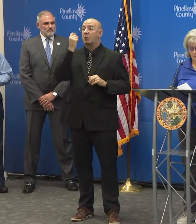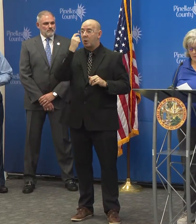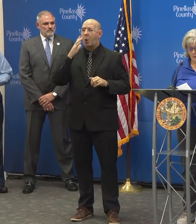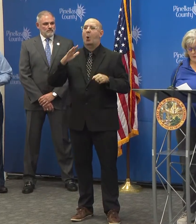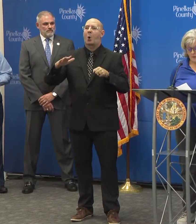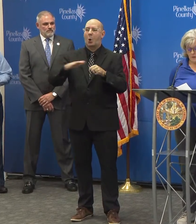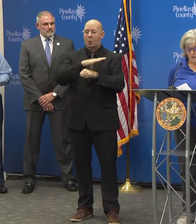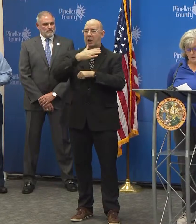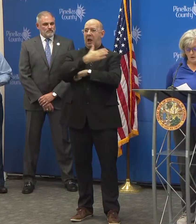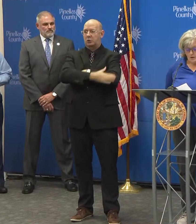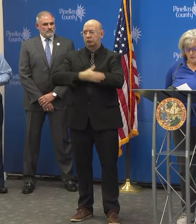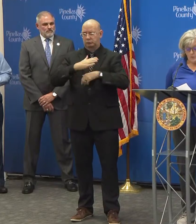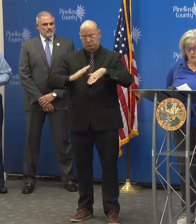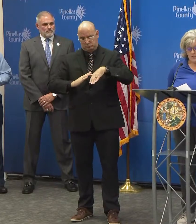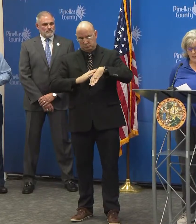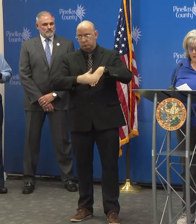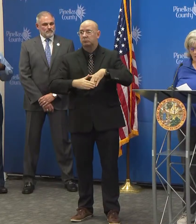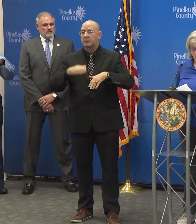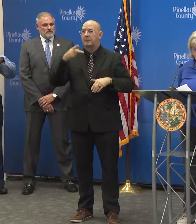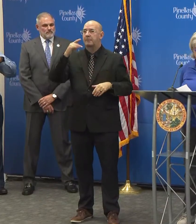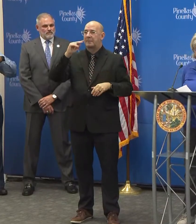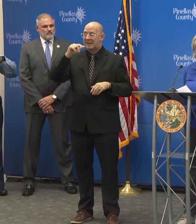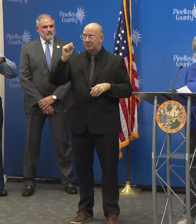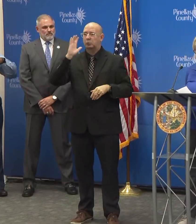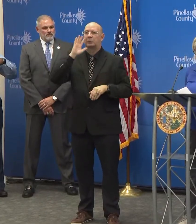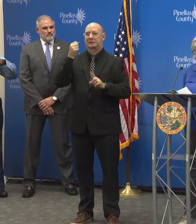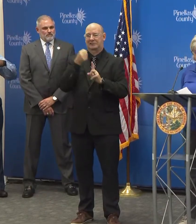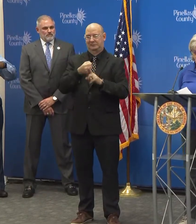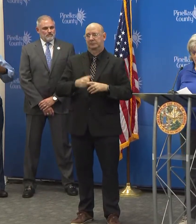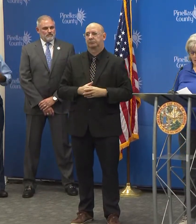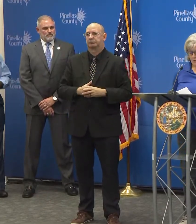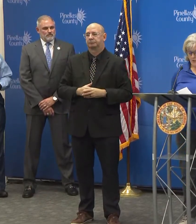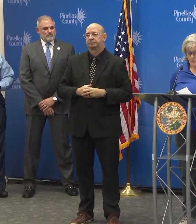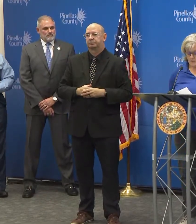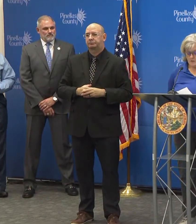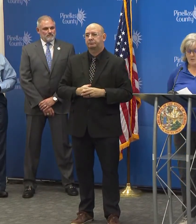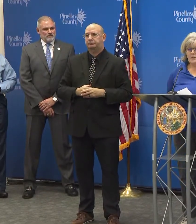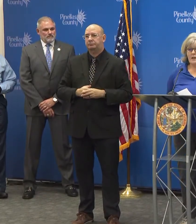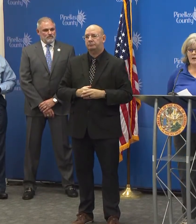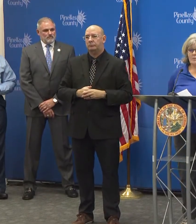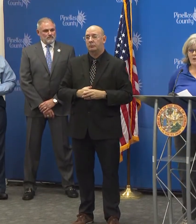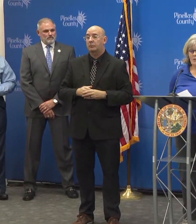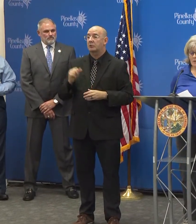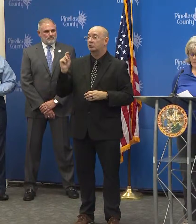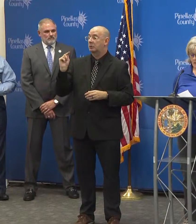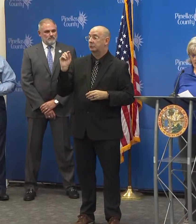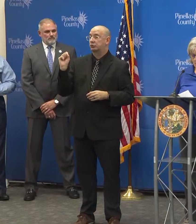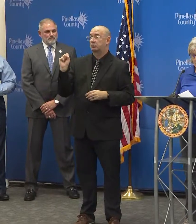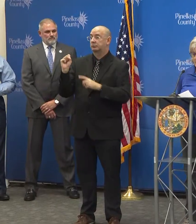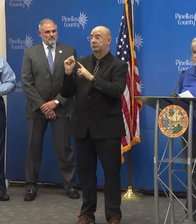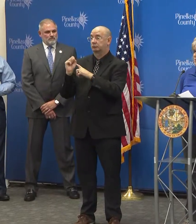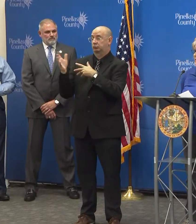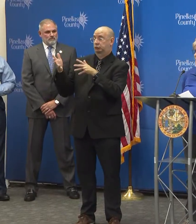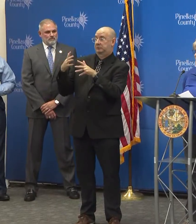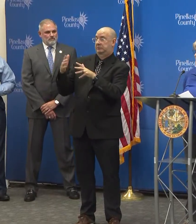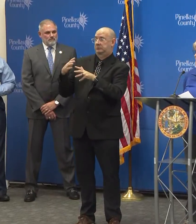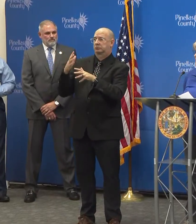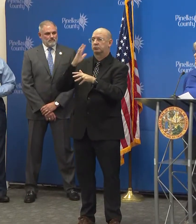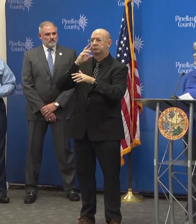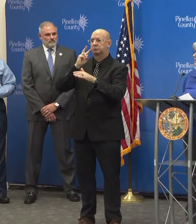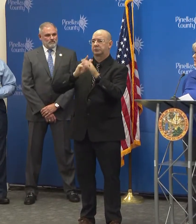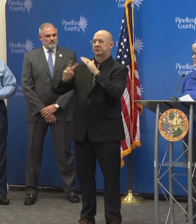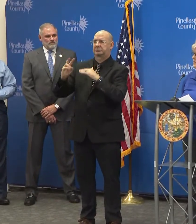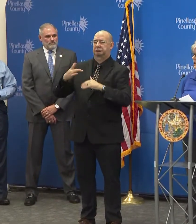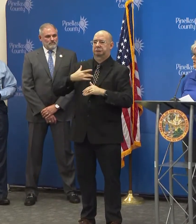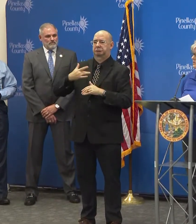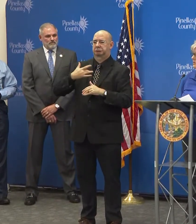impact. The most likely arrival time for tropical storm force winds is 3 a.m. on Wednesday, September 28th, but